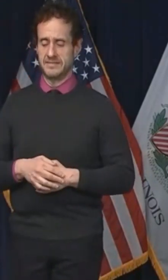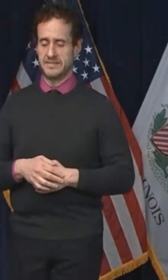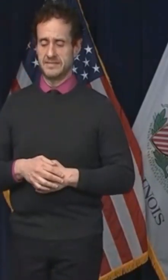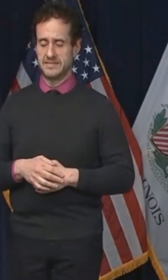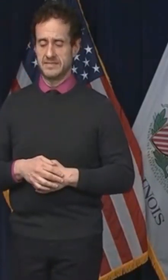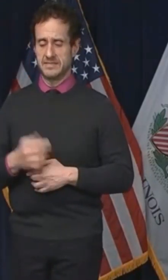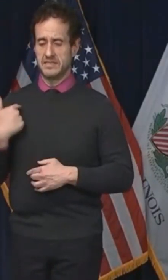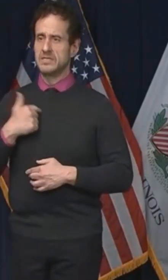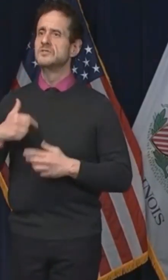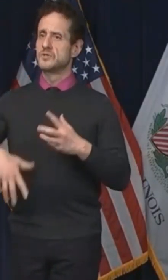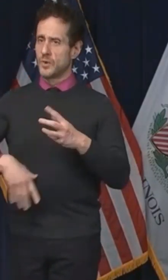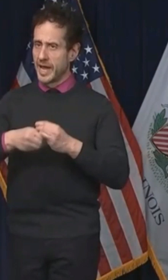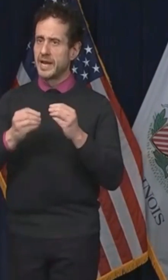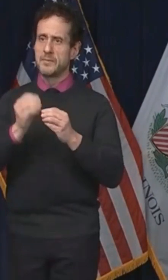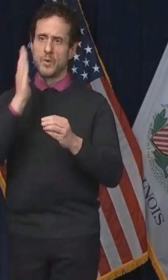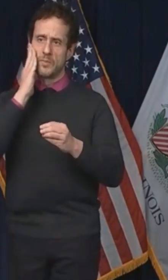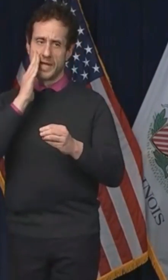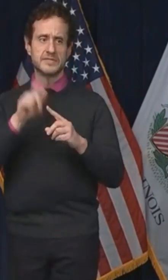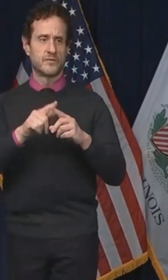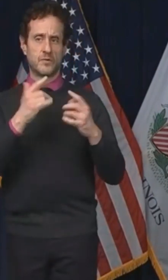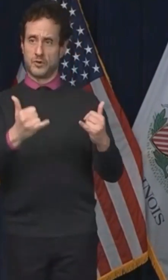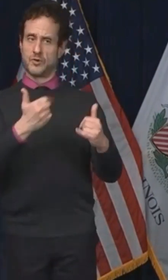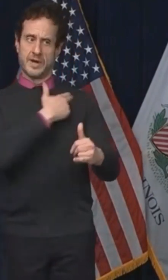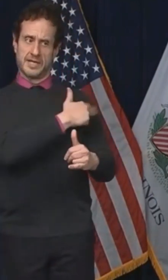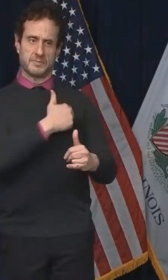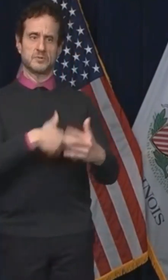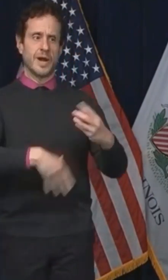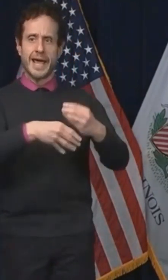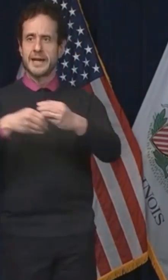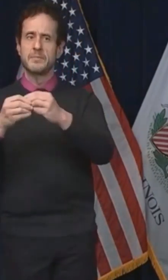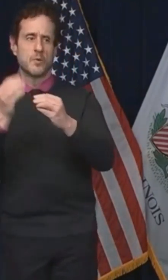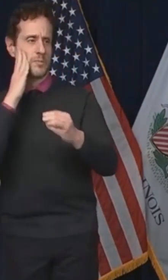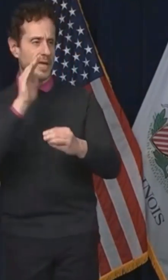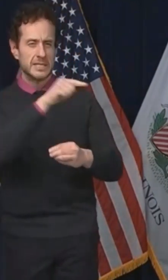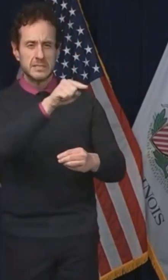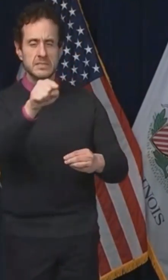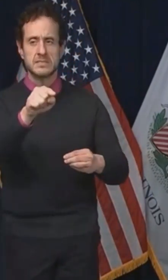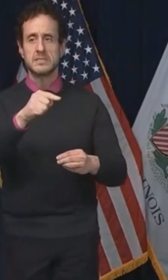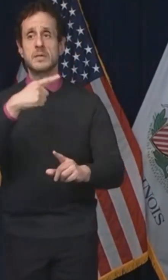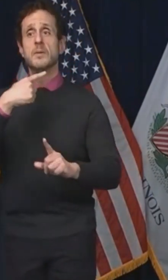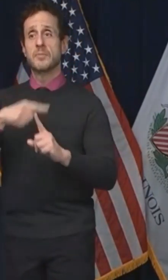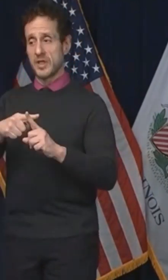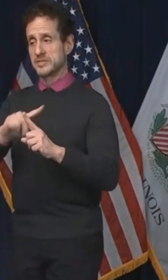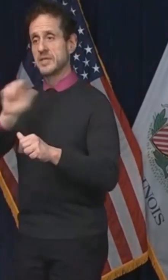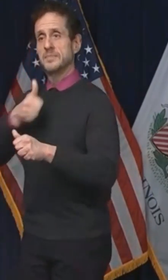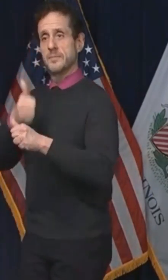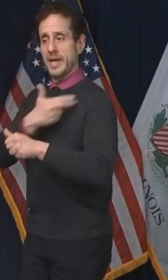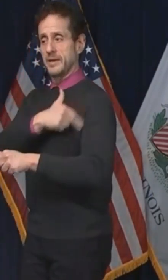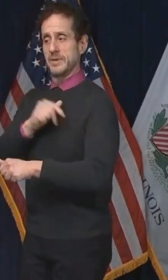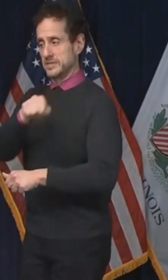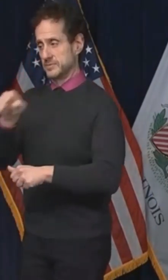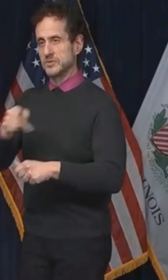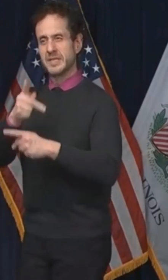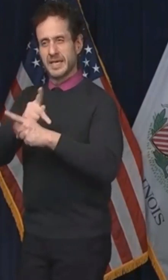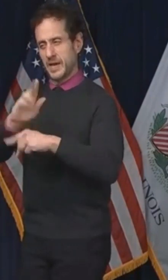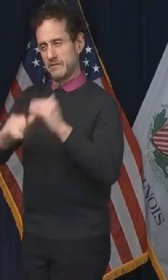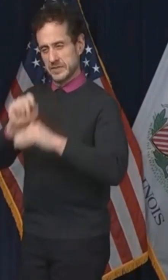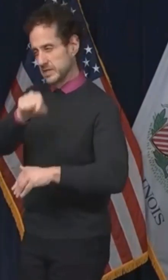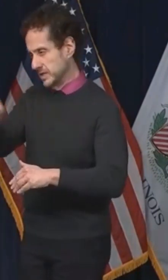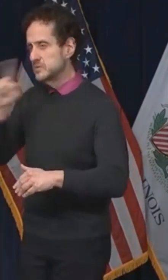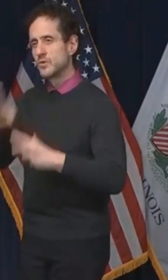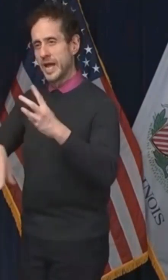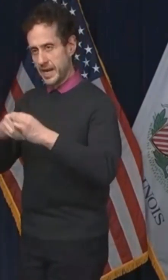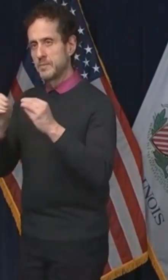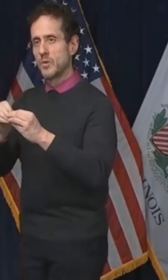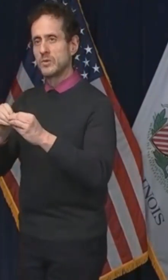We're adding capacity at existing hospitals along with the capacity that we're adding at these alternate care facilities so that we